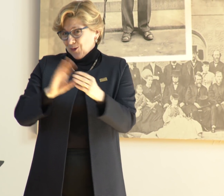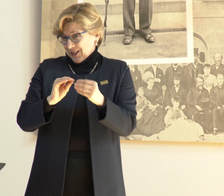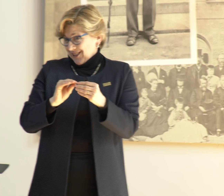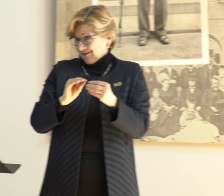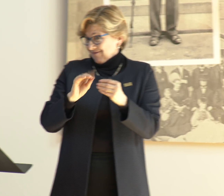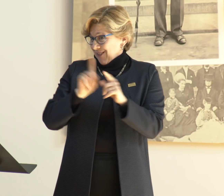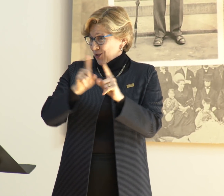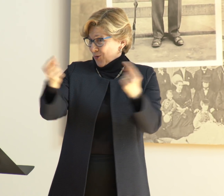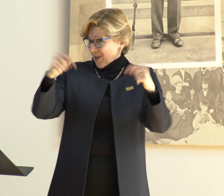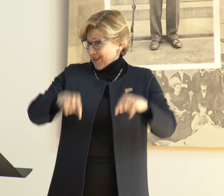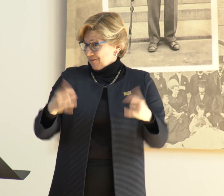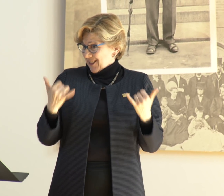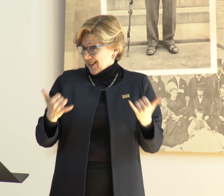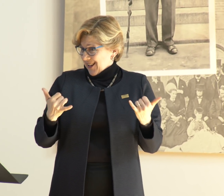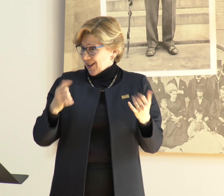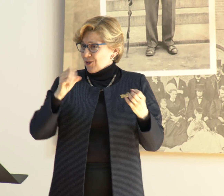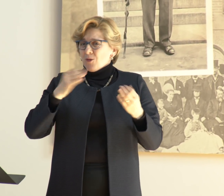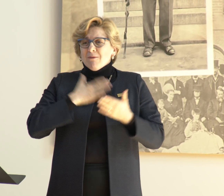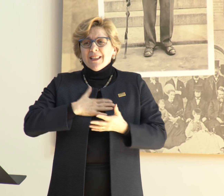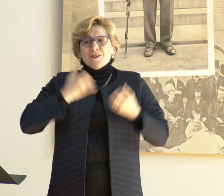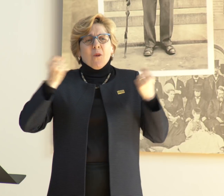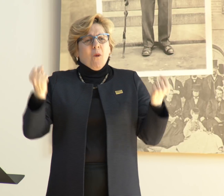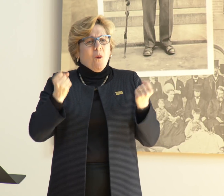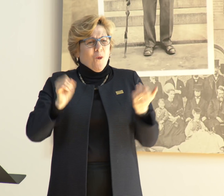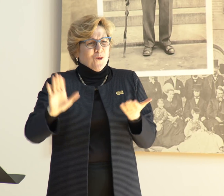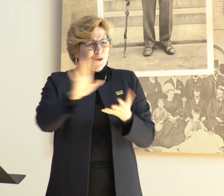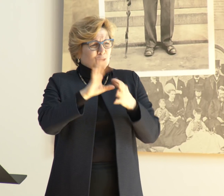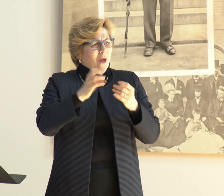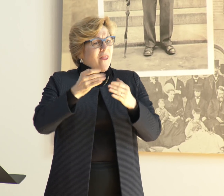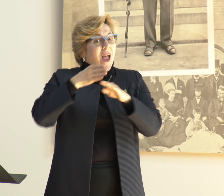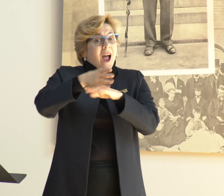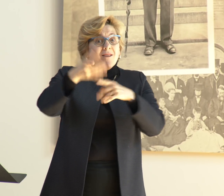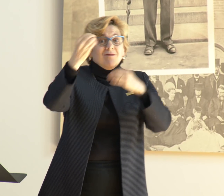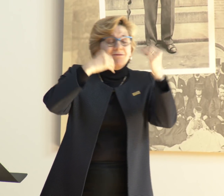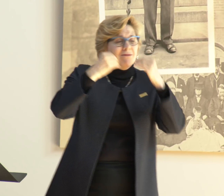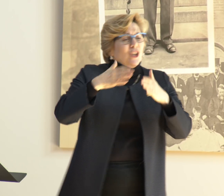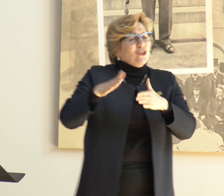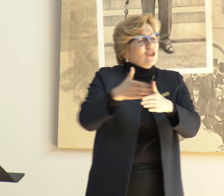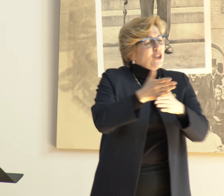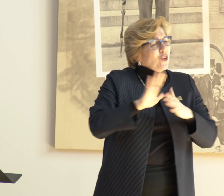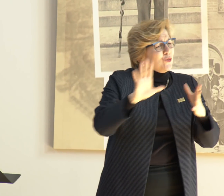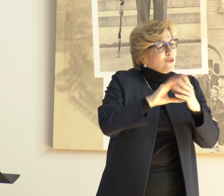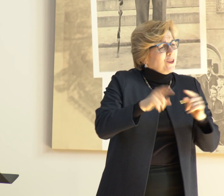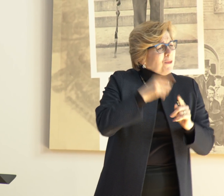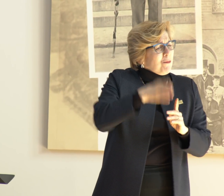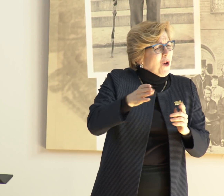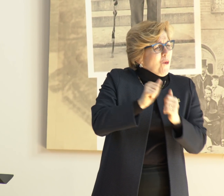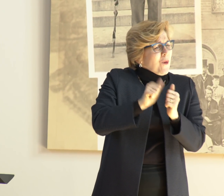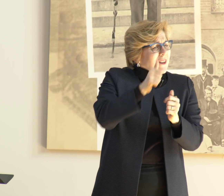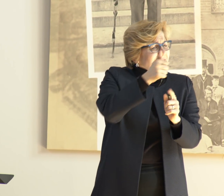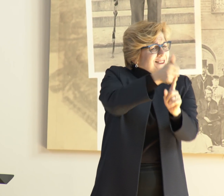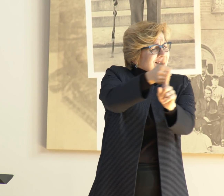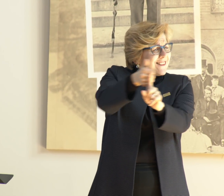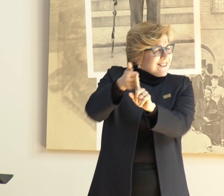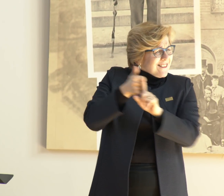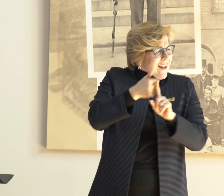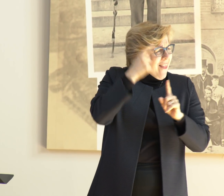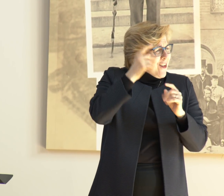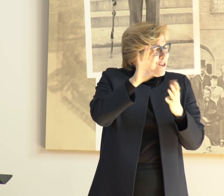And I think that that is proved by your stories and the fact that you are here today. So please hold your stories until the reception